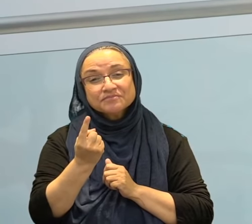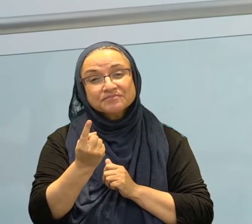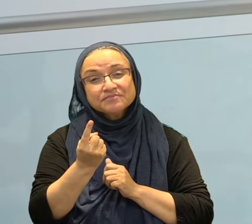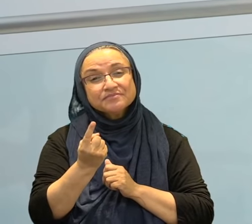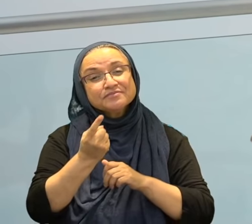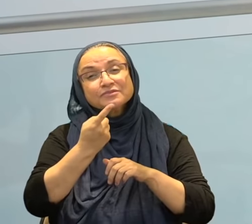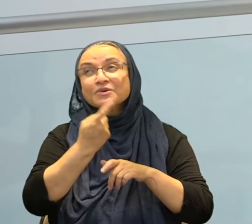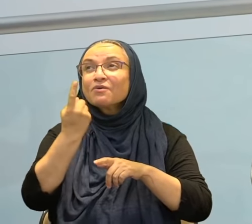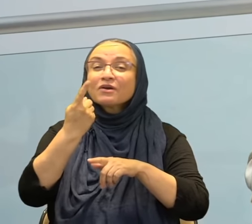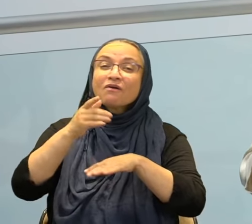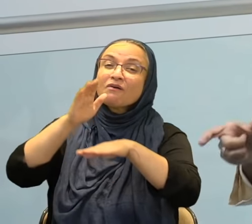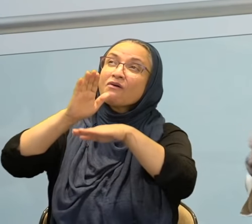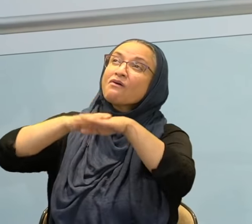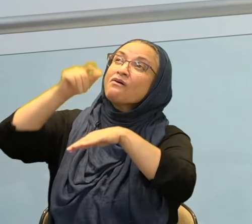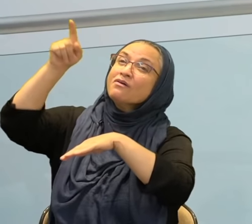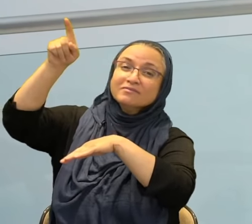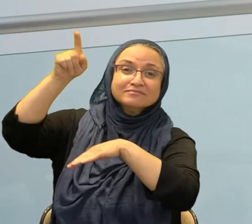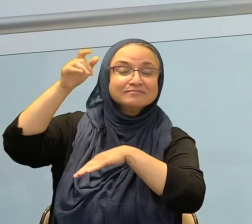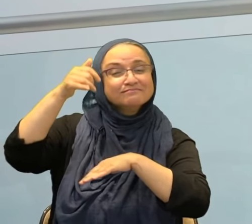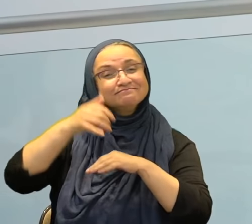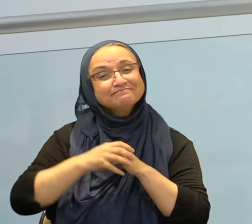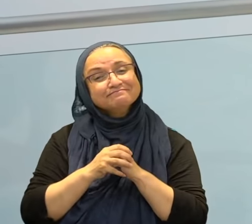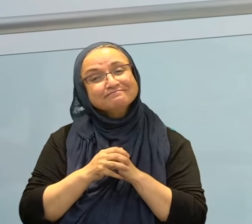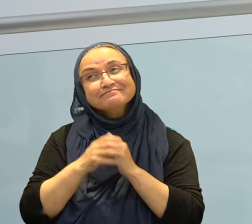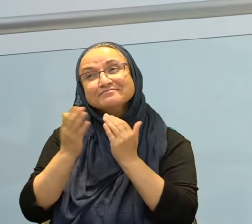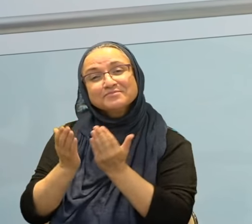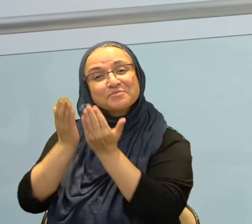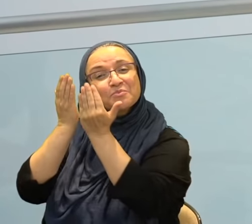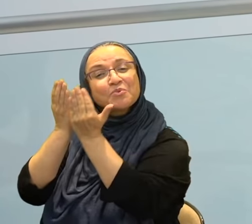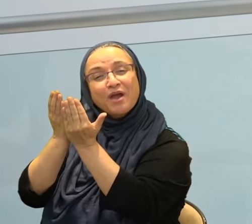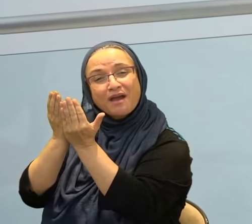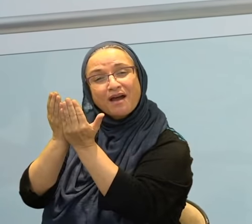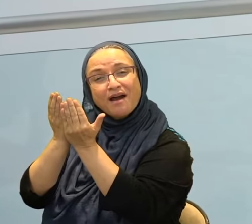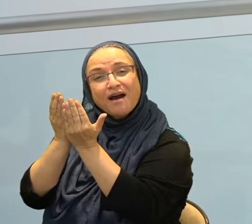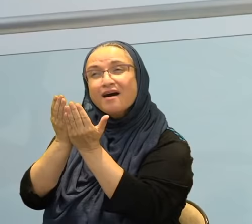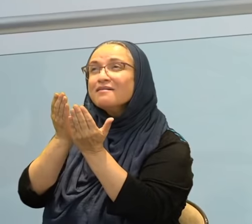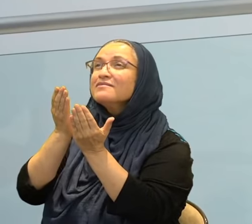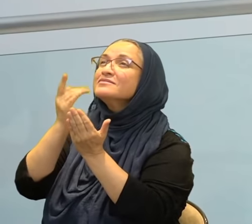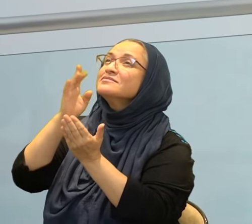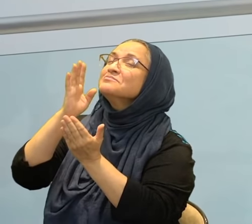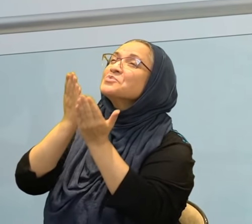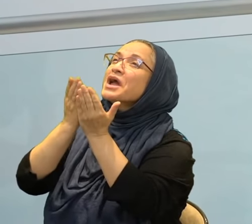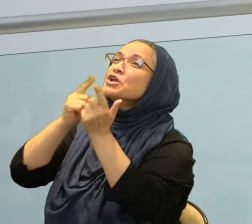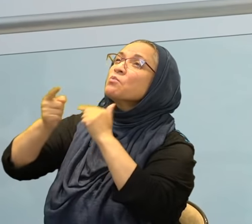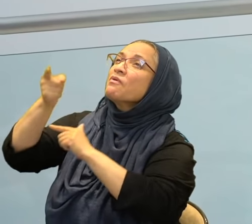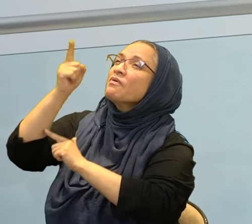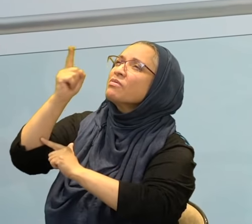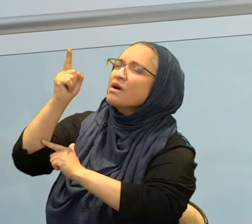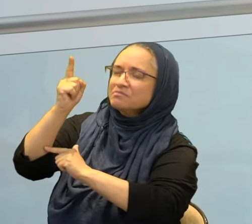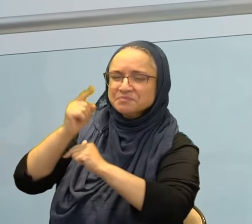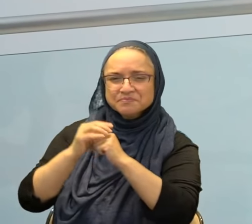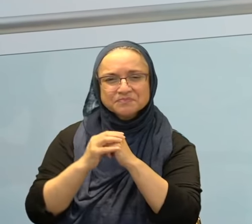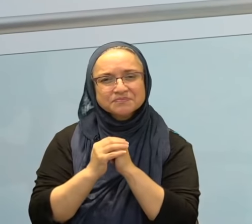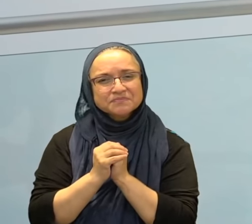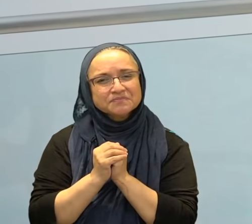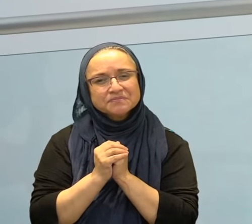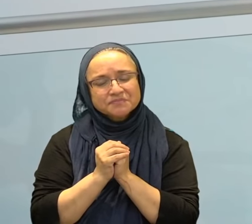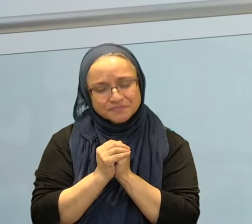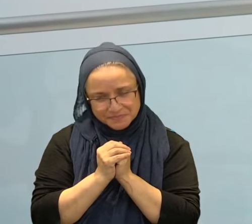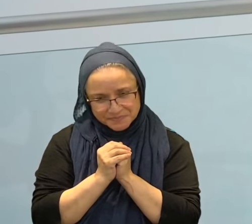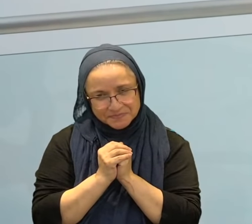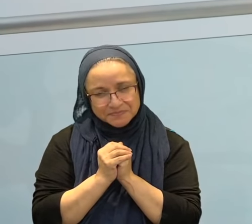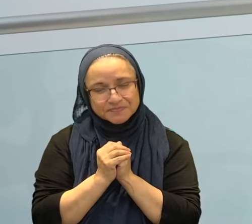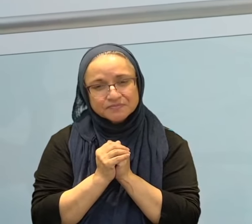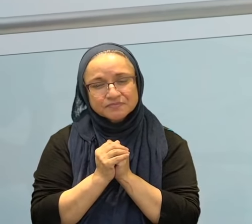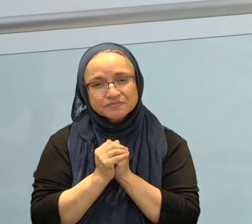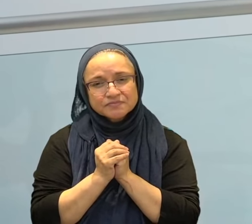Allah does not let the reward of the good doers go to waste, nor does he let the reward of the patients go to waste. And so when you're in that